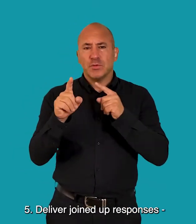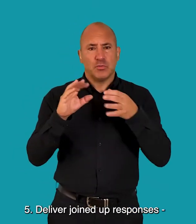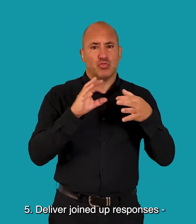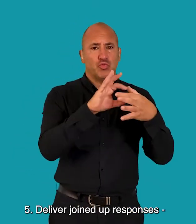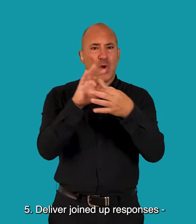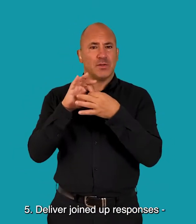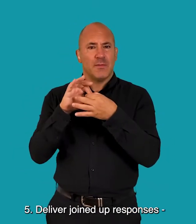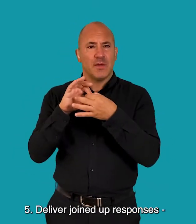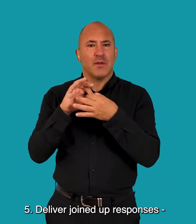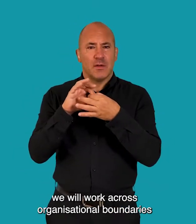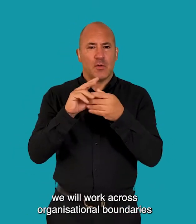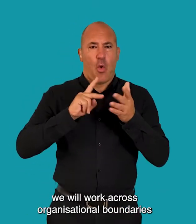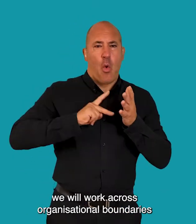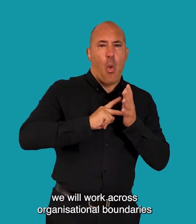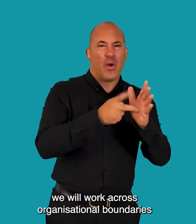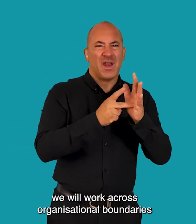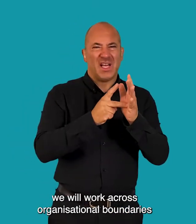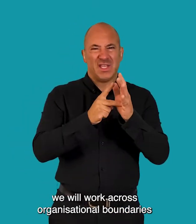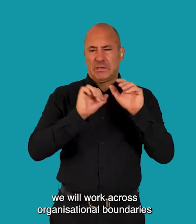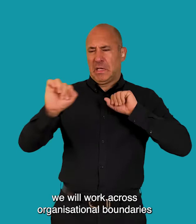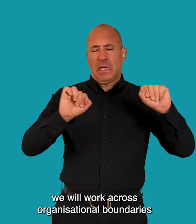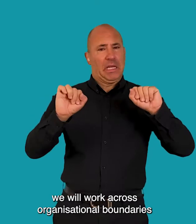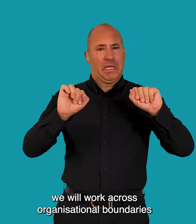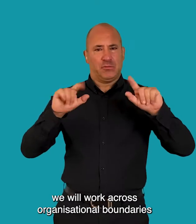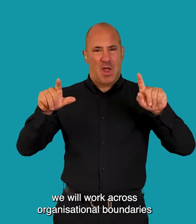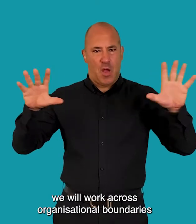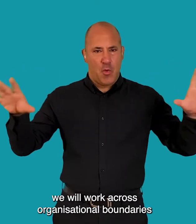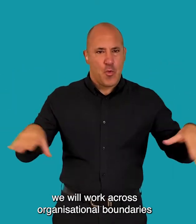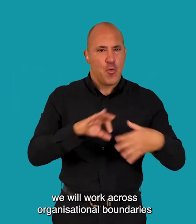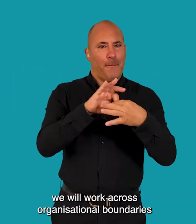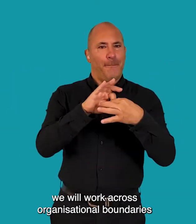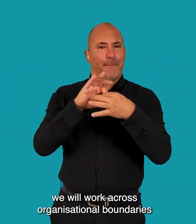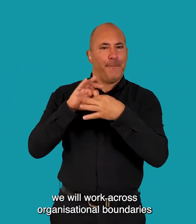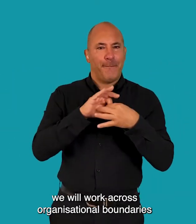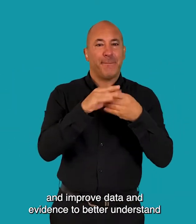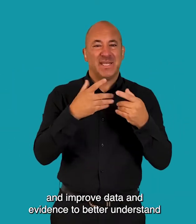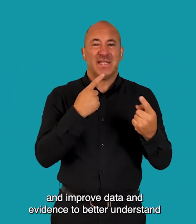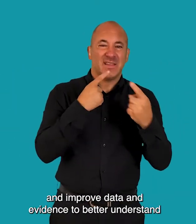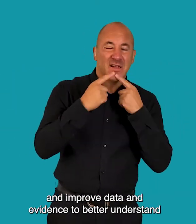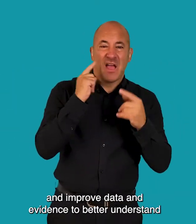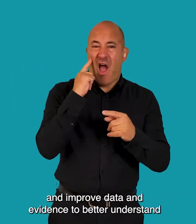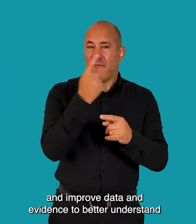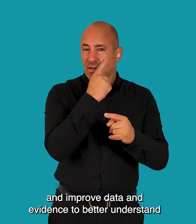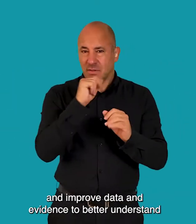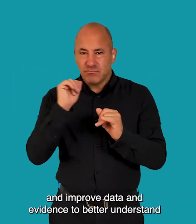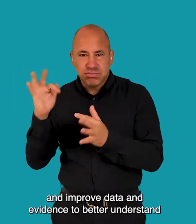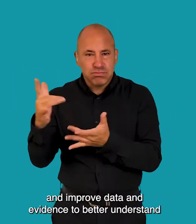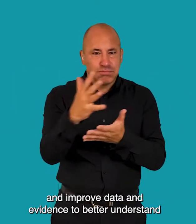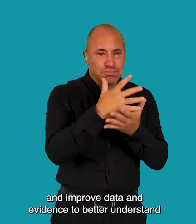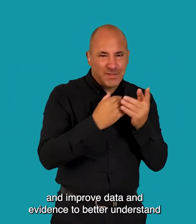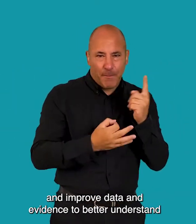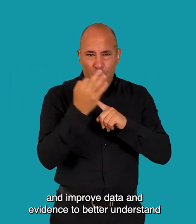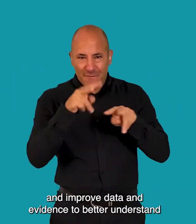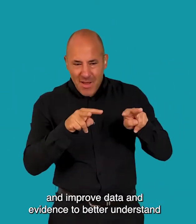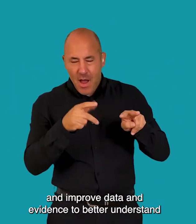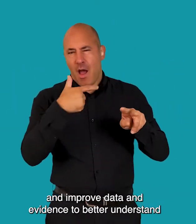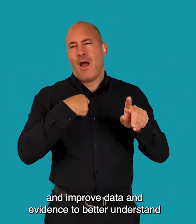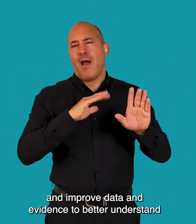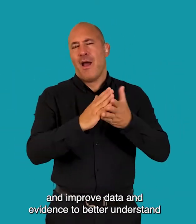responses. We will work across organisational boundaries and improve data and evidence to better understand